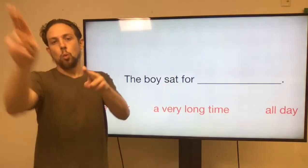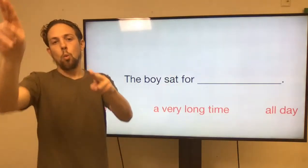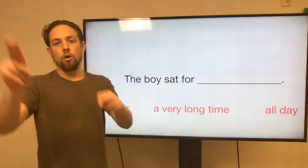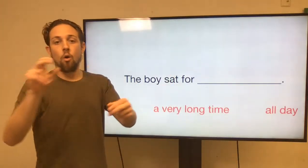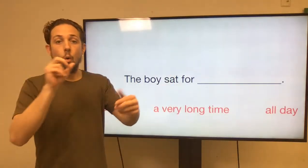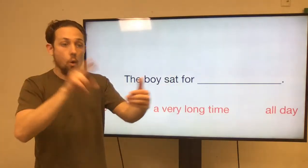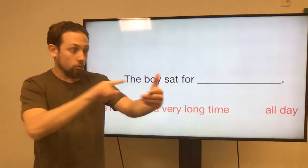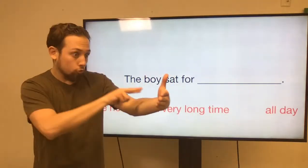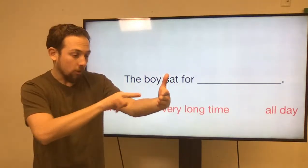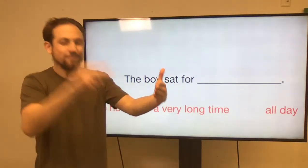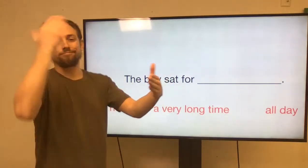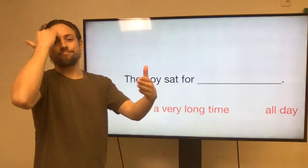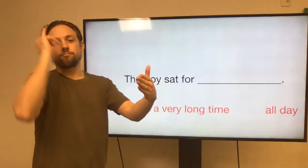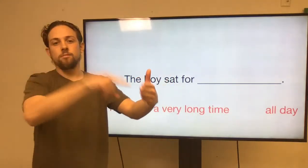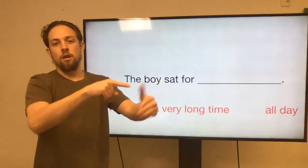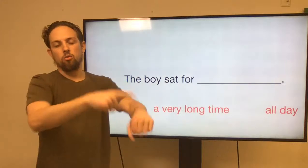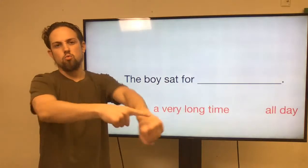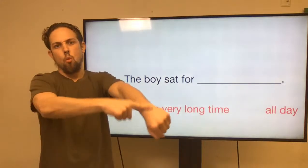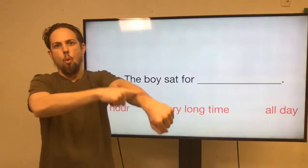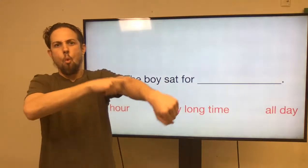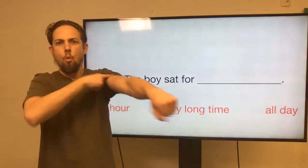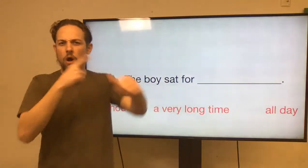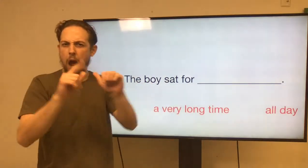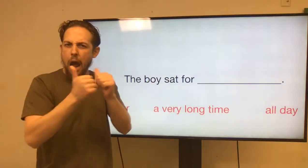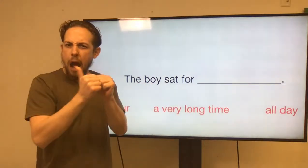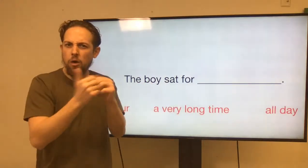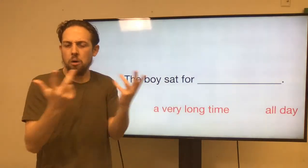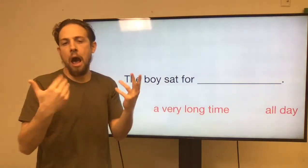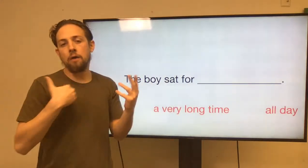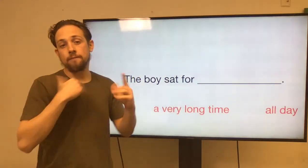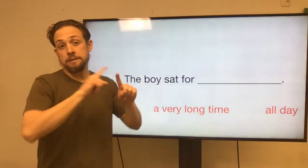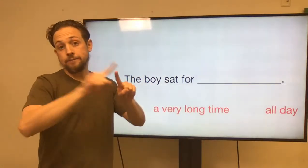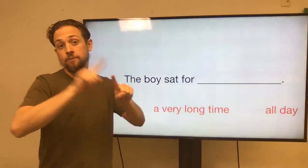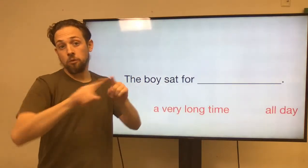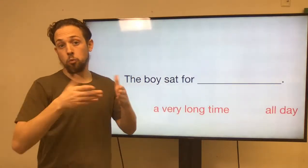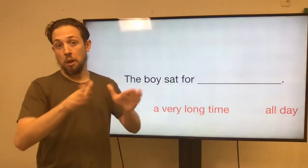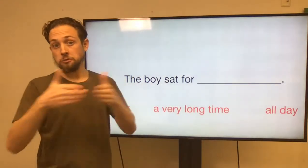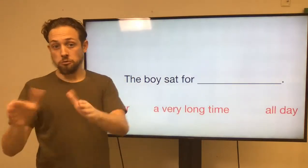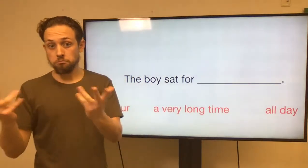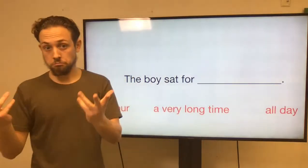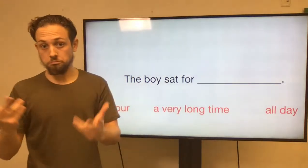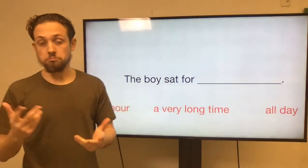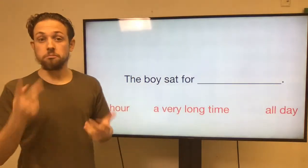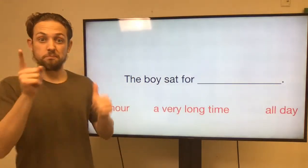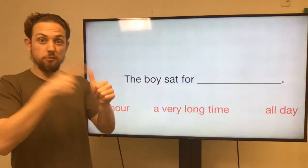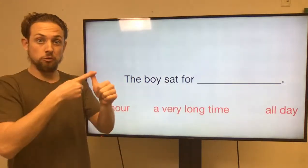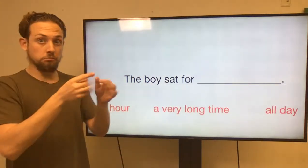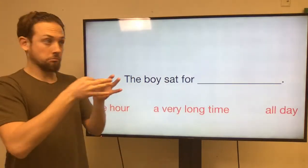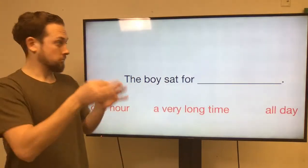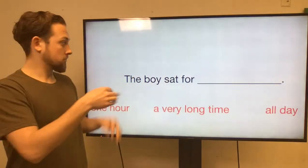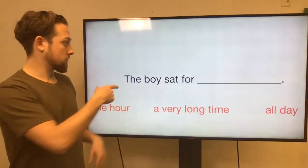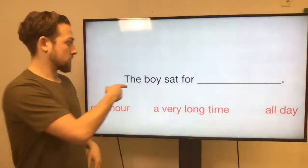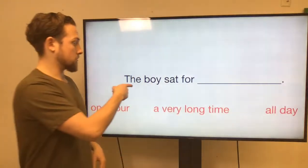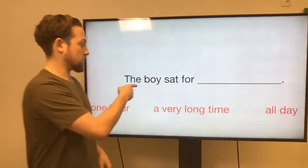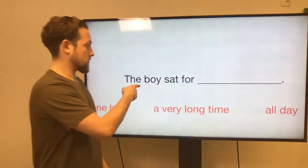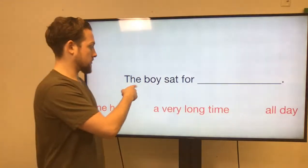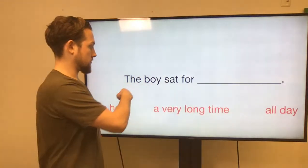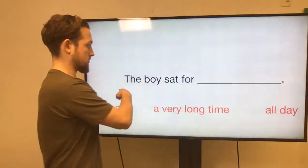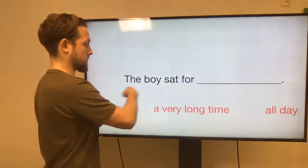So, how do you know when you're reading an English sentence how long something happened? Let's